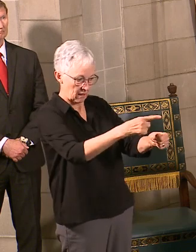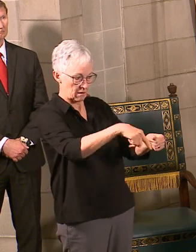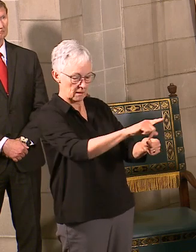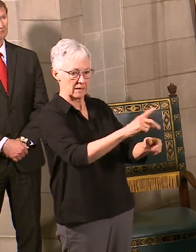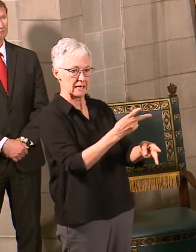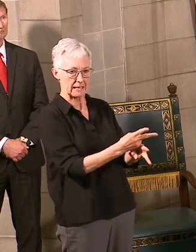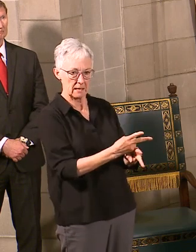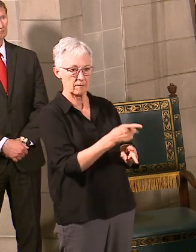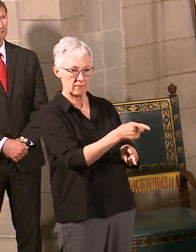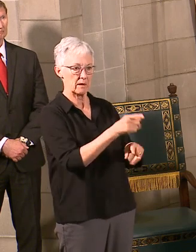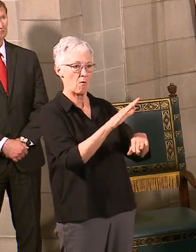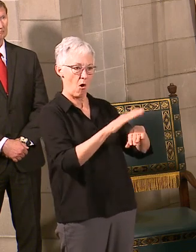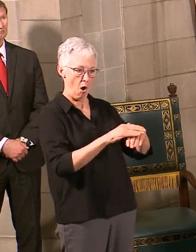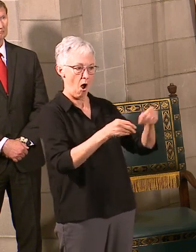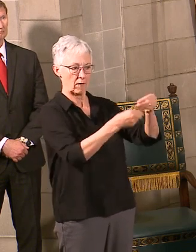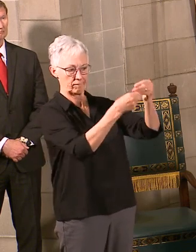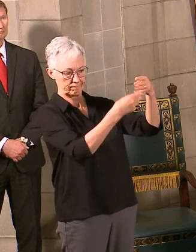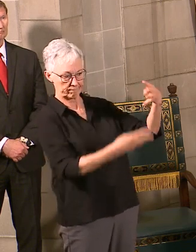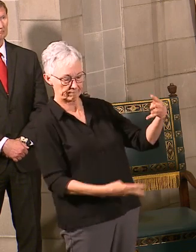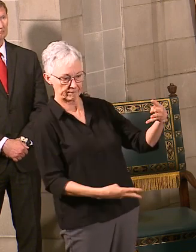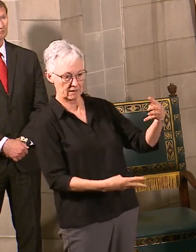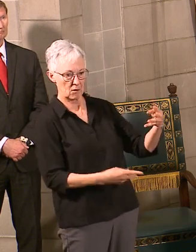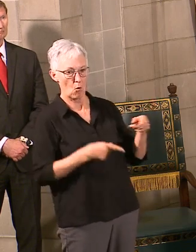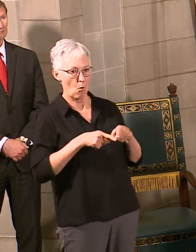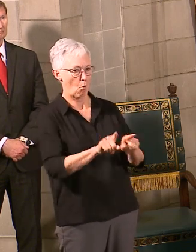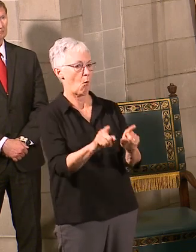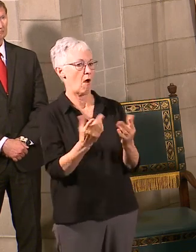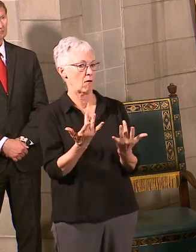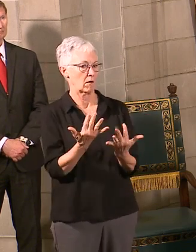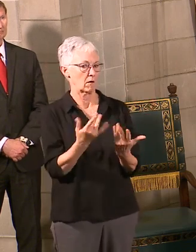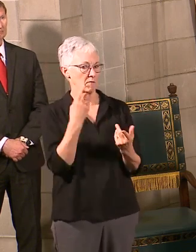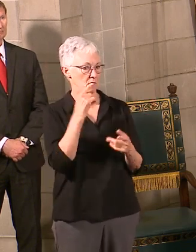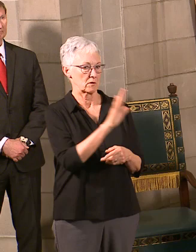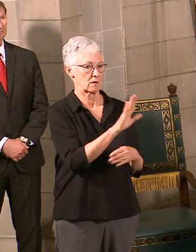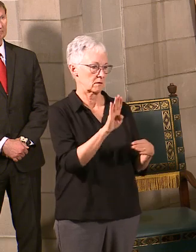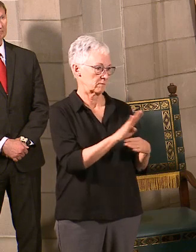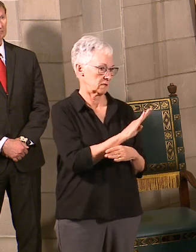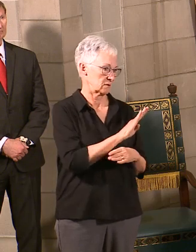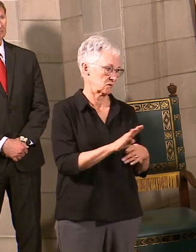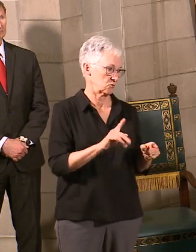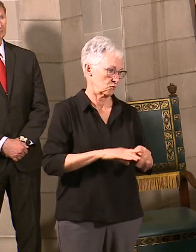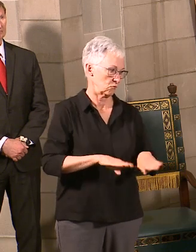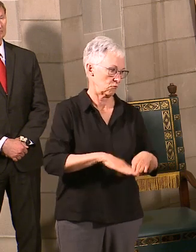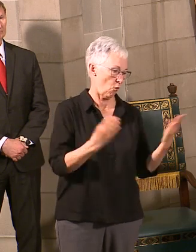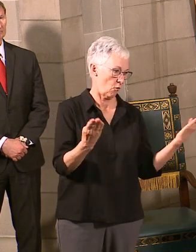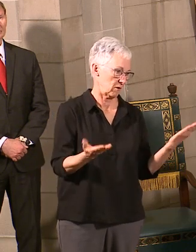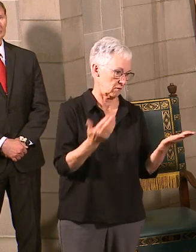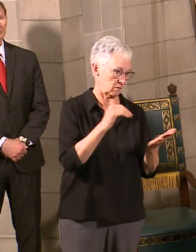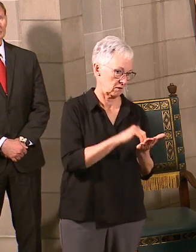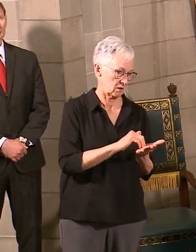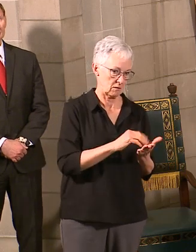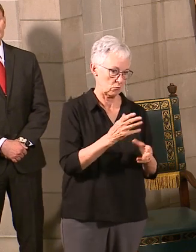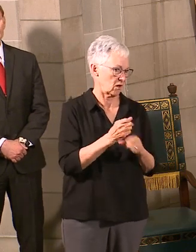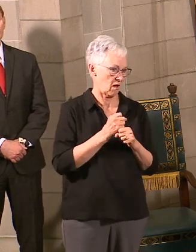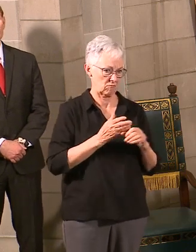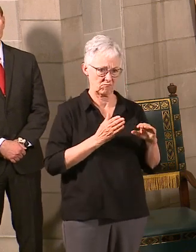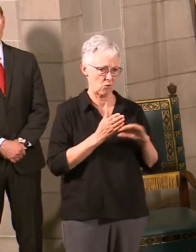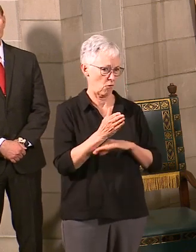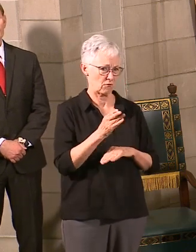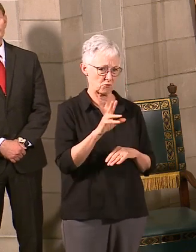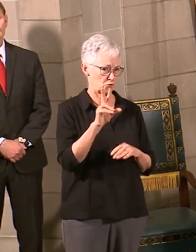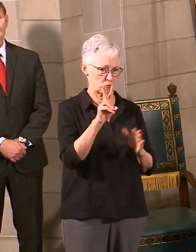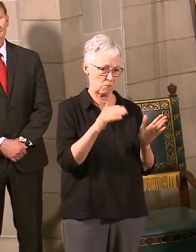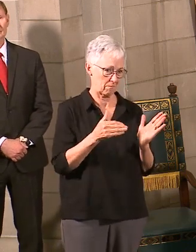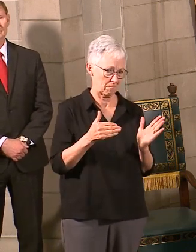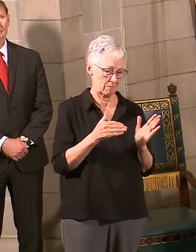18,565 companies applied for it and received over $2.7 billion here in Nebraska to help those businesses. And just to put that in